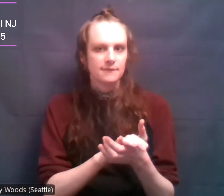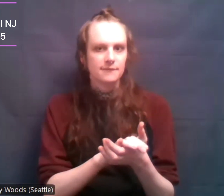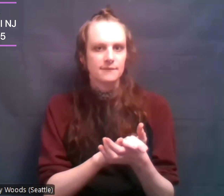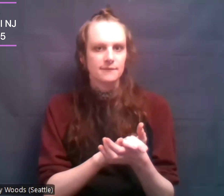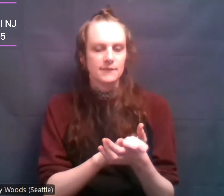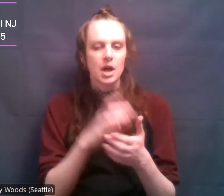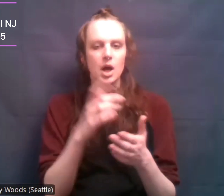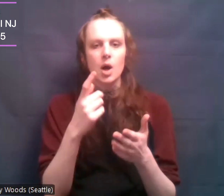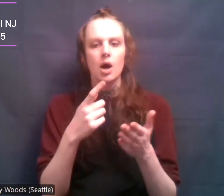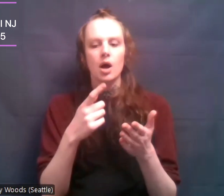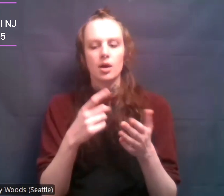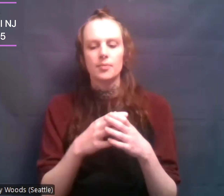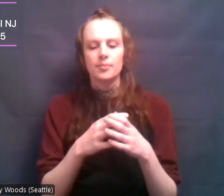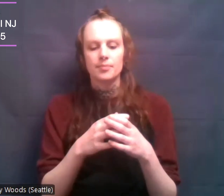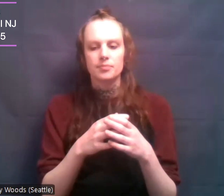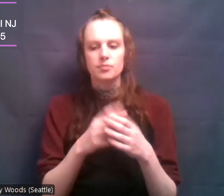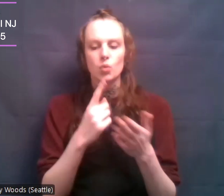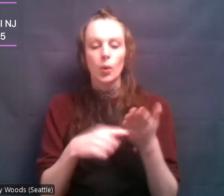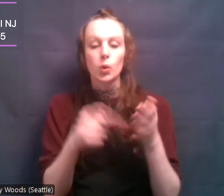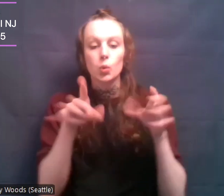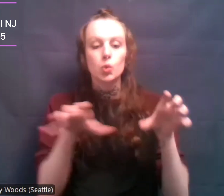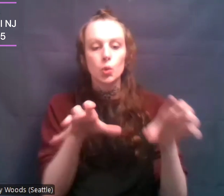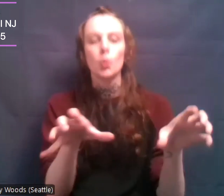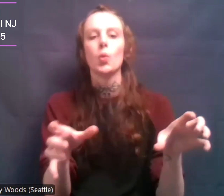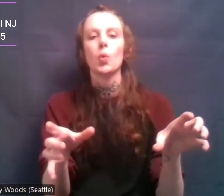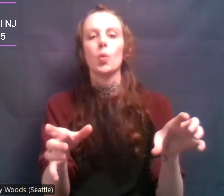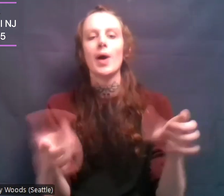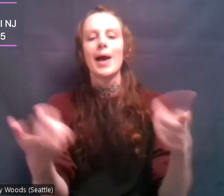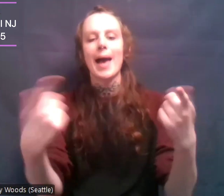around. And like for me at least, for this alcoholic,